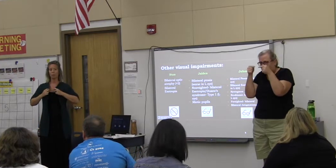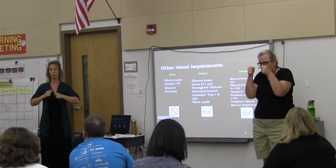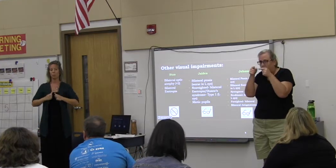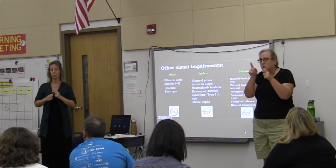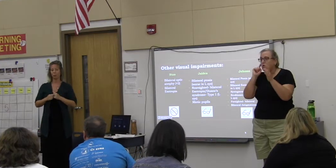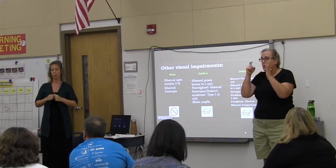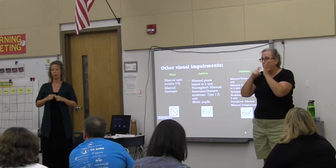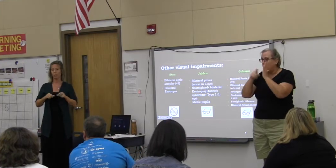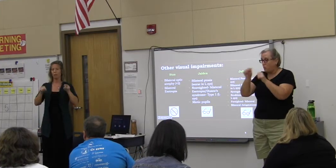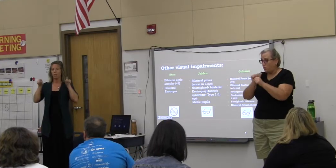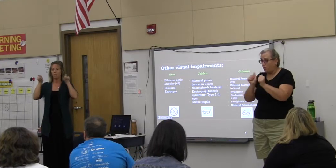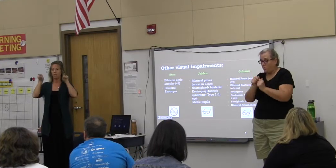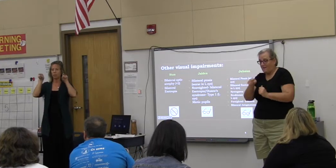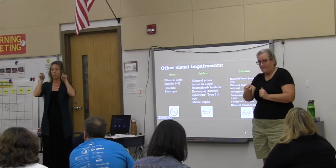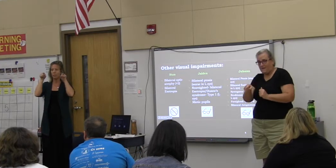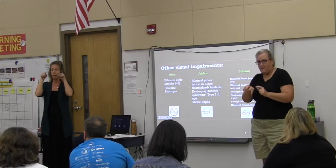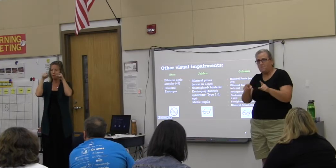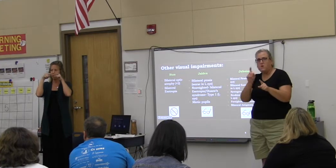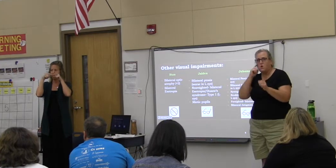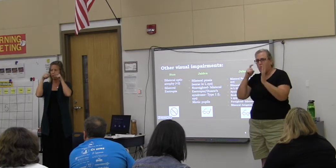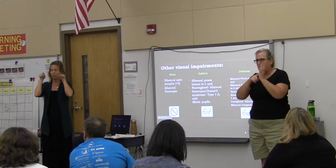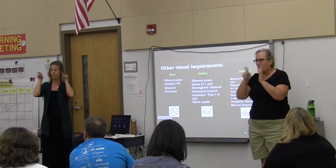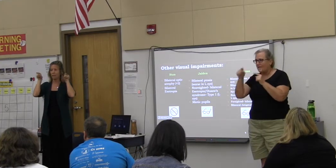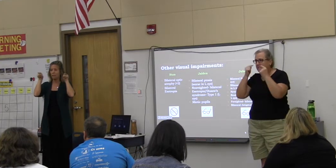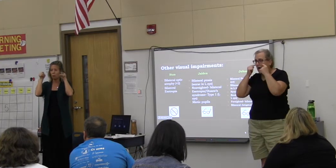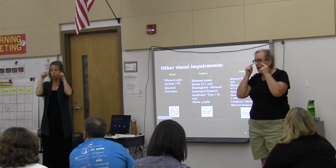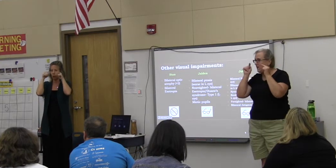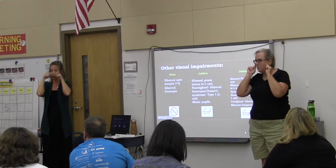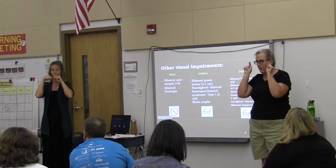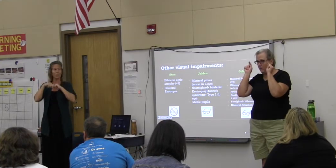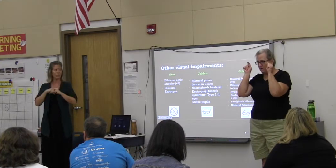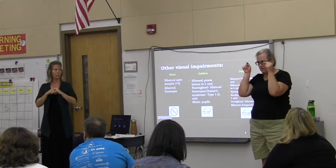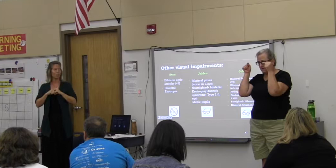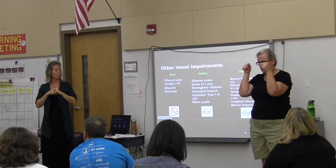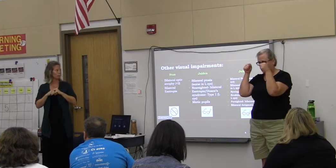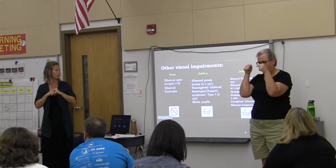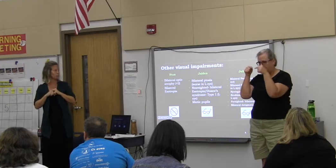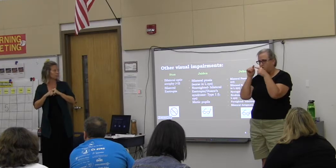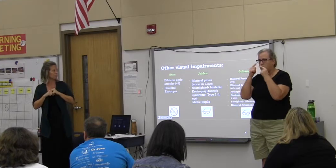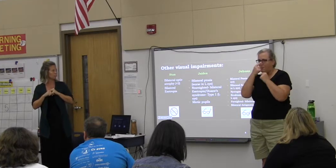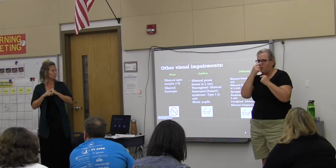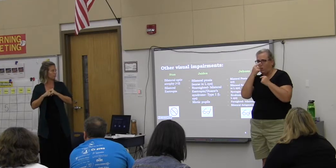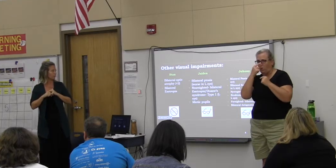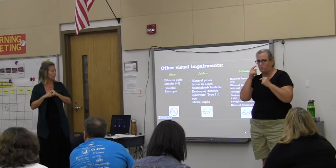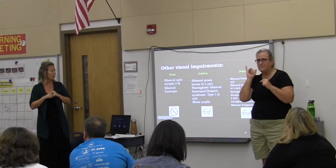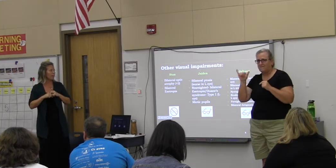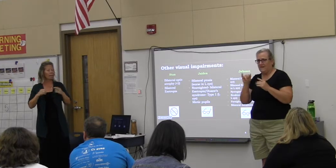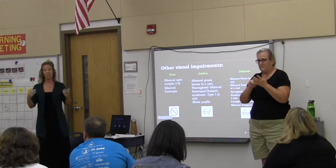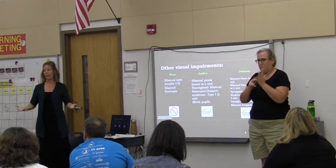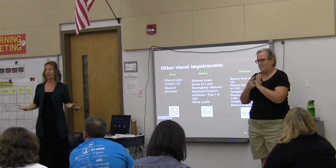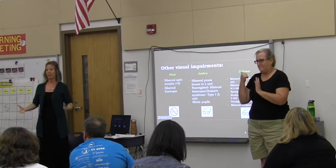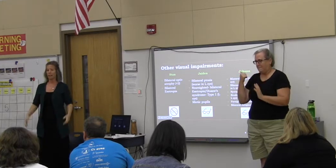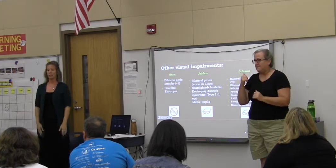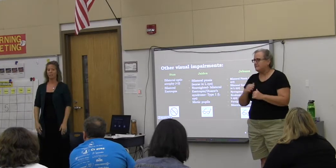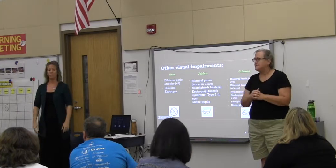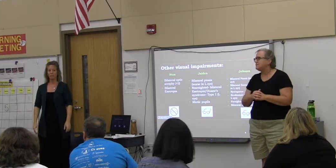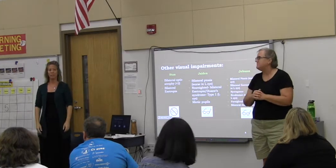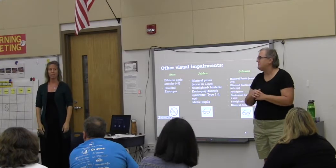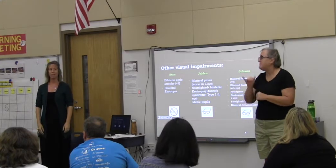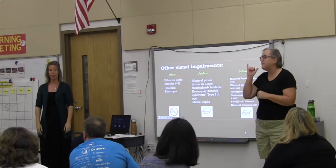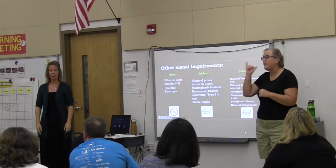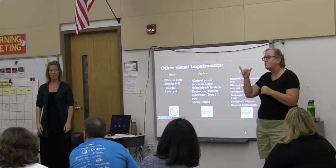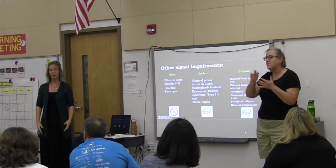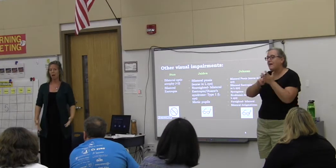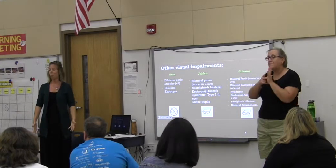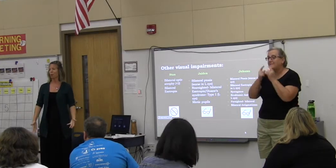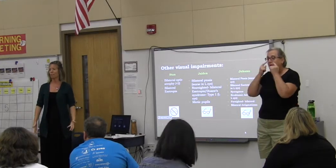probably notice when you do work with him that you'll see his eyes kind of deviate inward towards his nose a little bit. And that, in essence, means